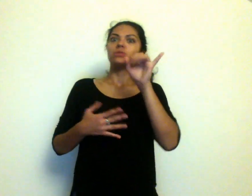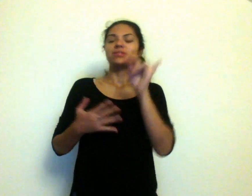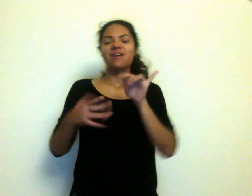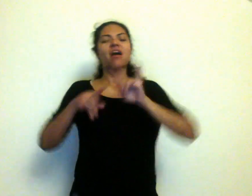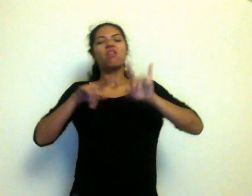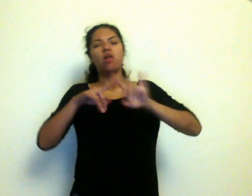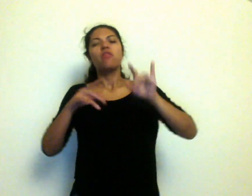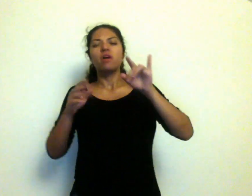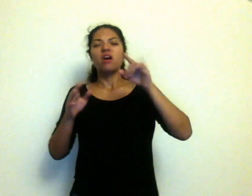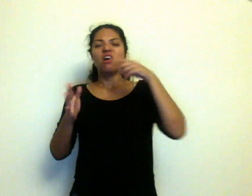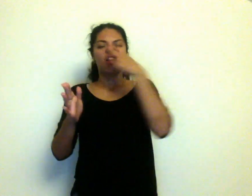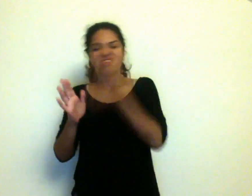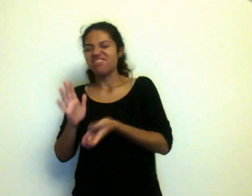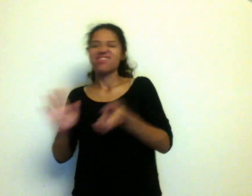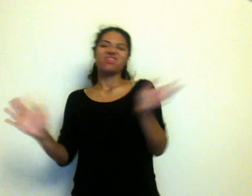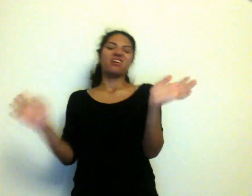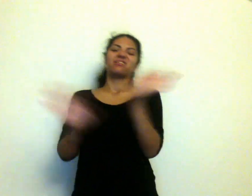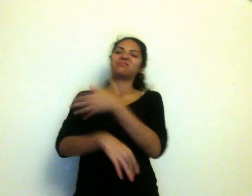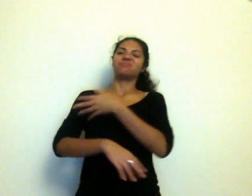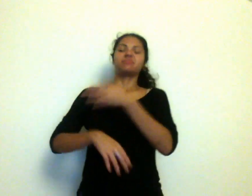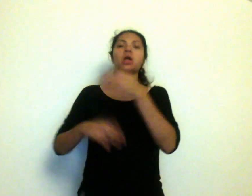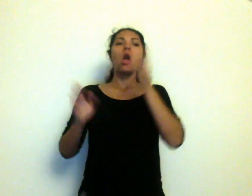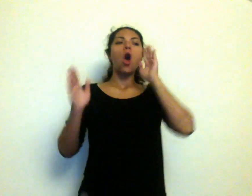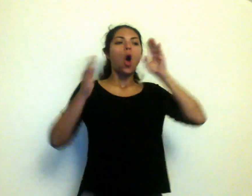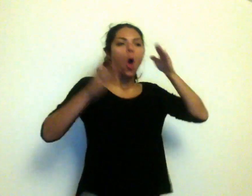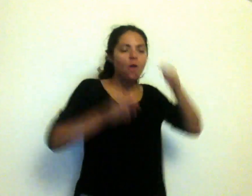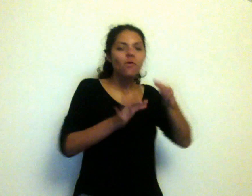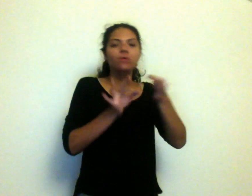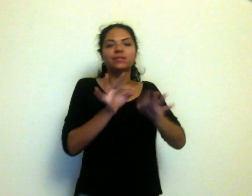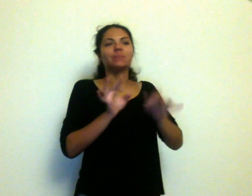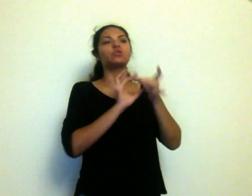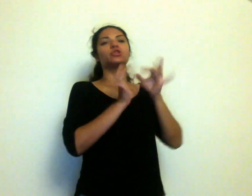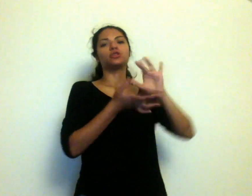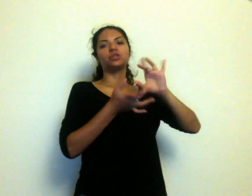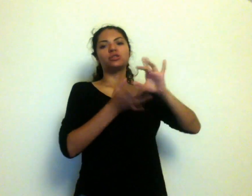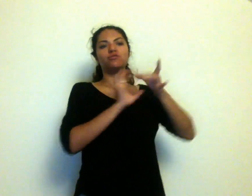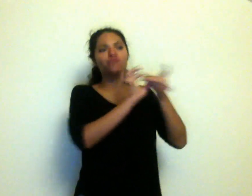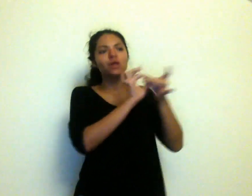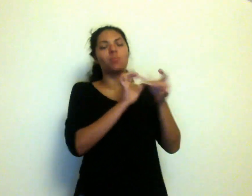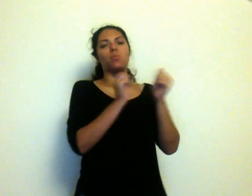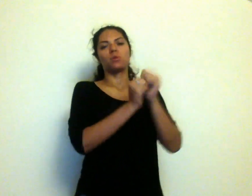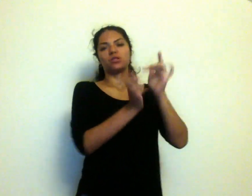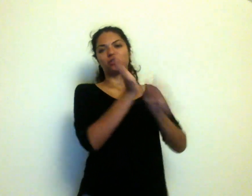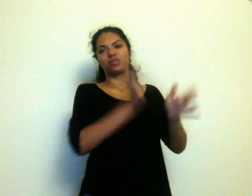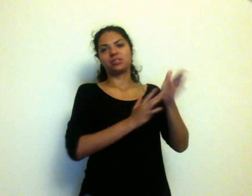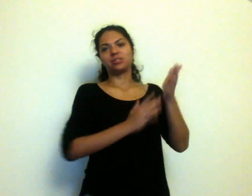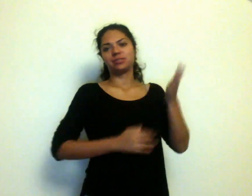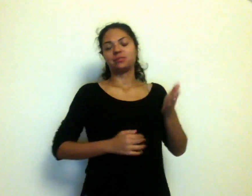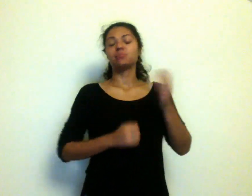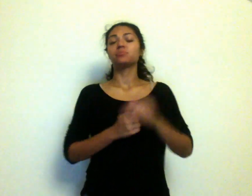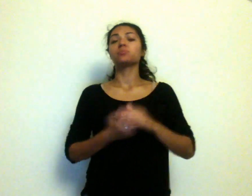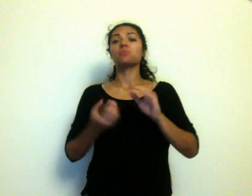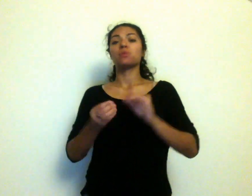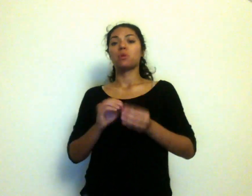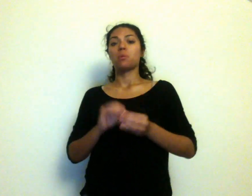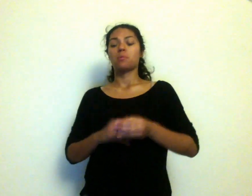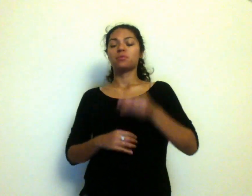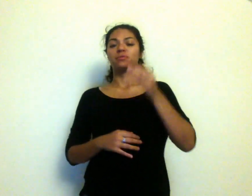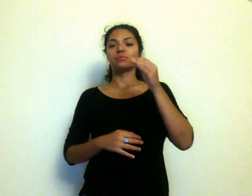is, please allow for the supernatural, because I am convinced in most religions like Islam and